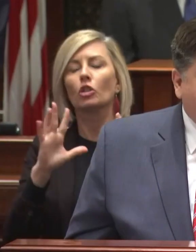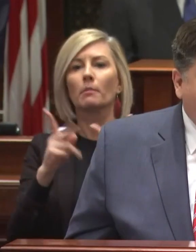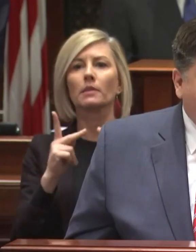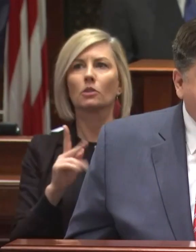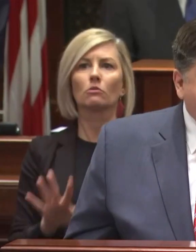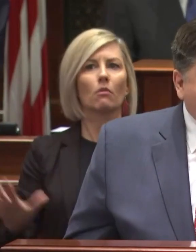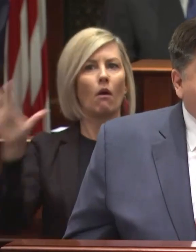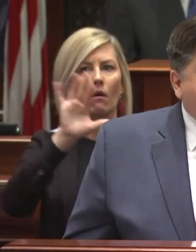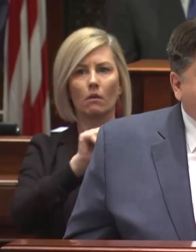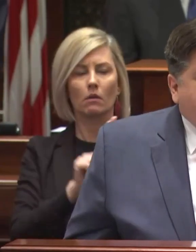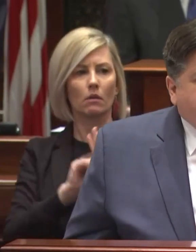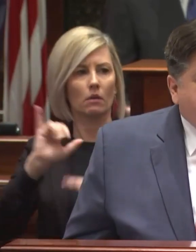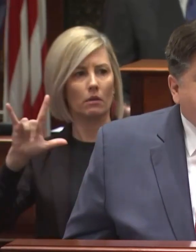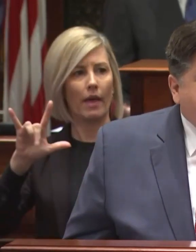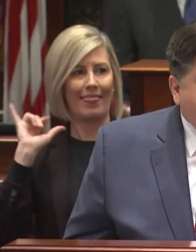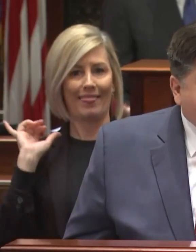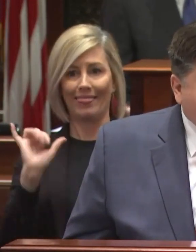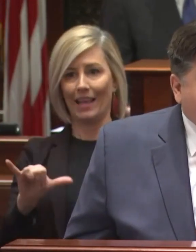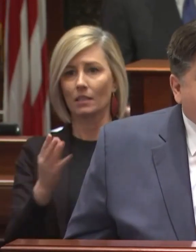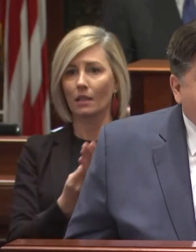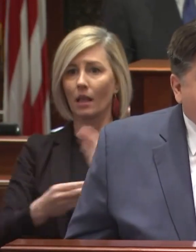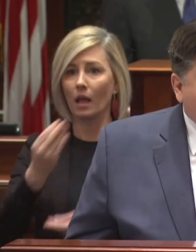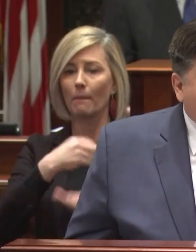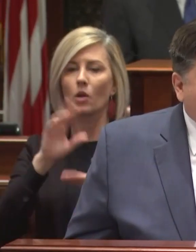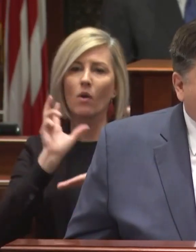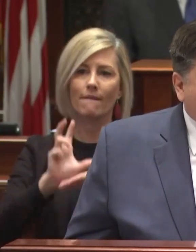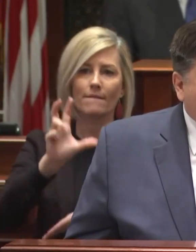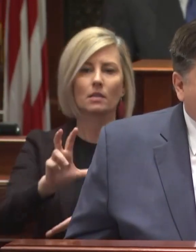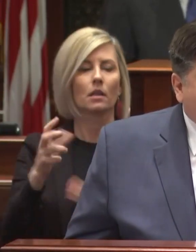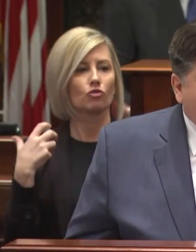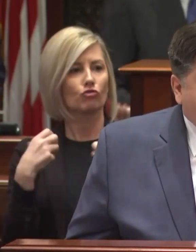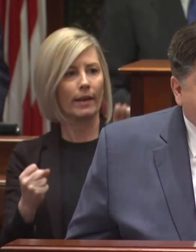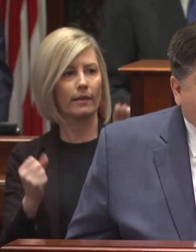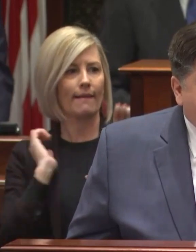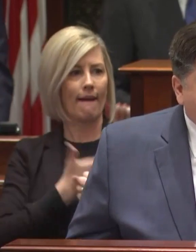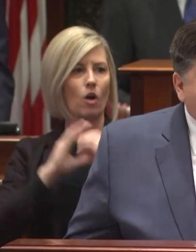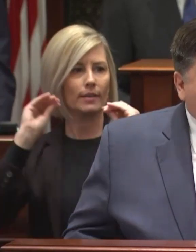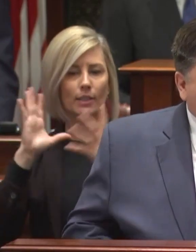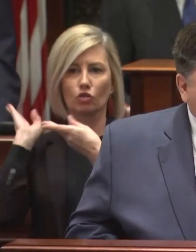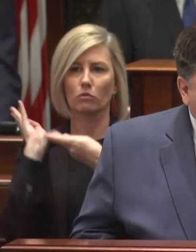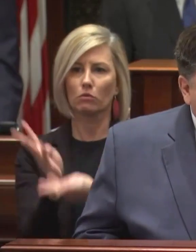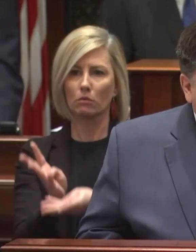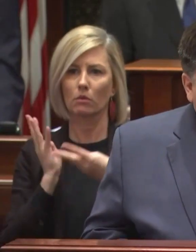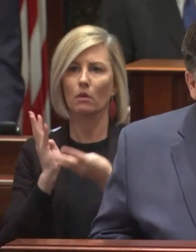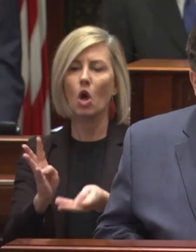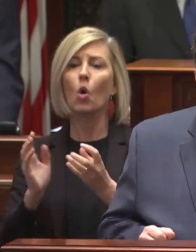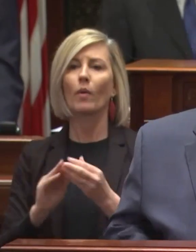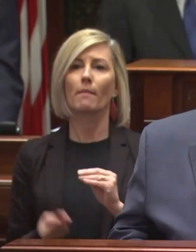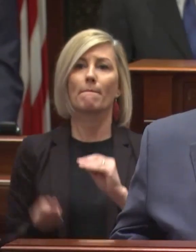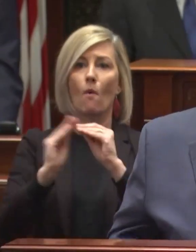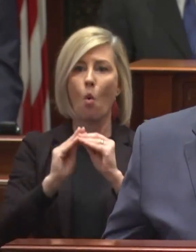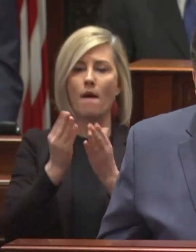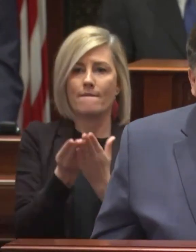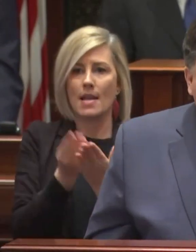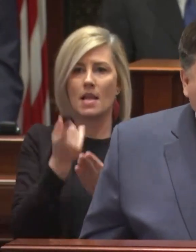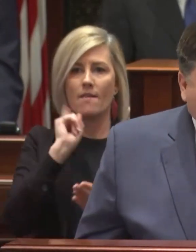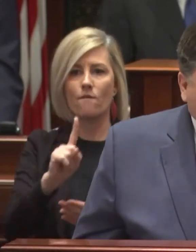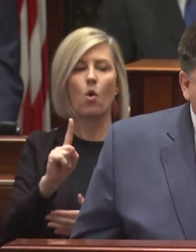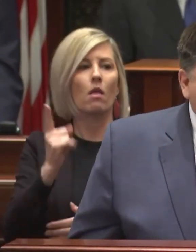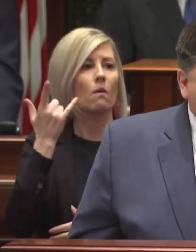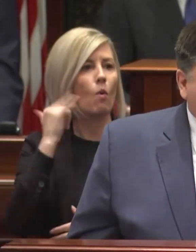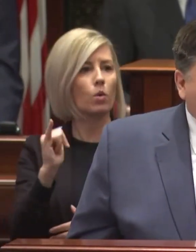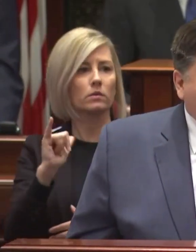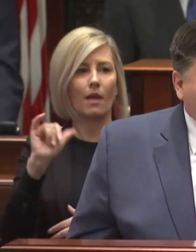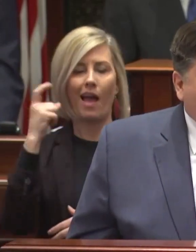throughout Illinois. This budget invests in strengthening our future teacher pipeline with increased funding for the Illinois Golden